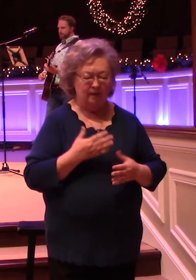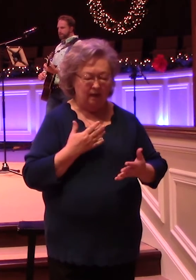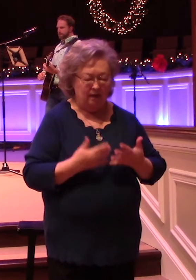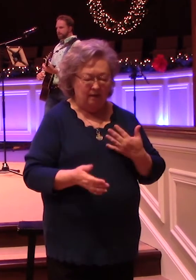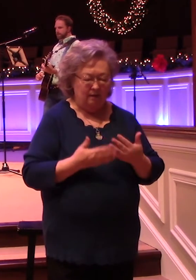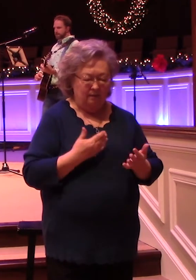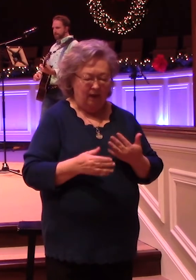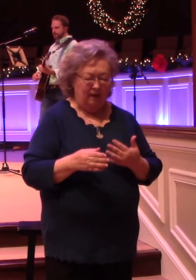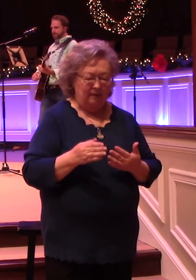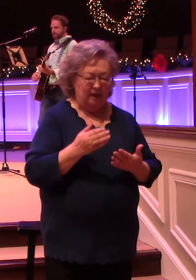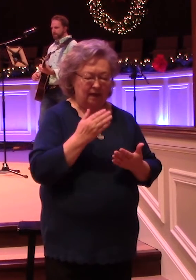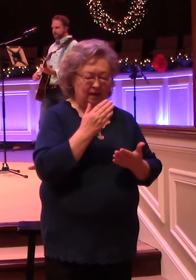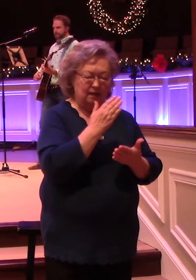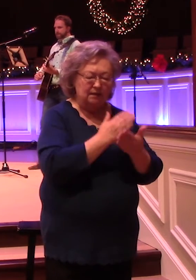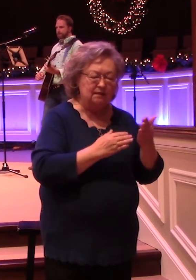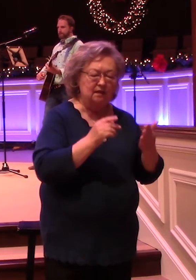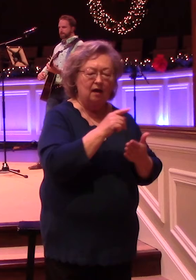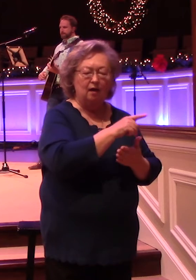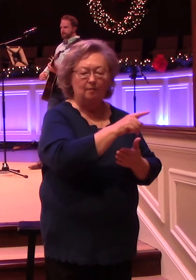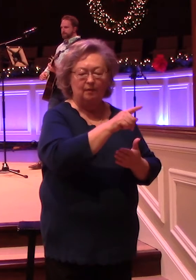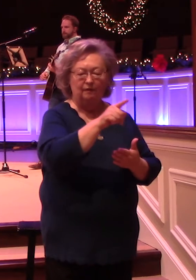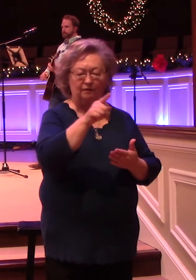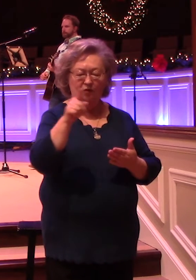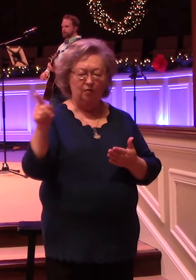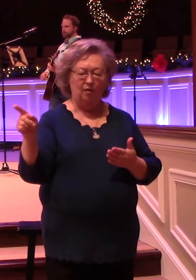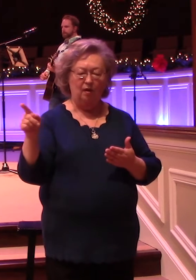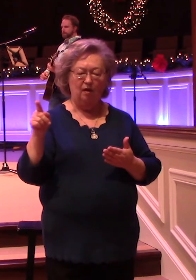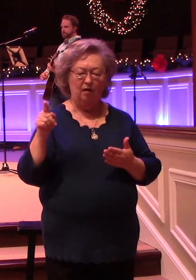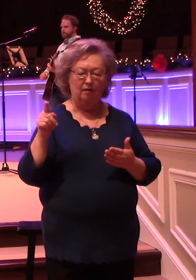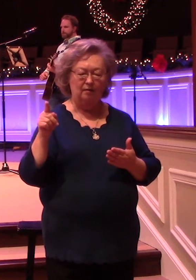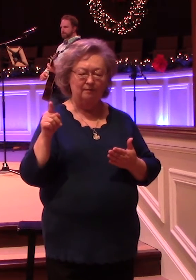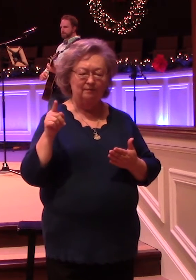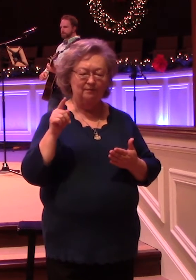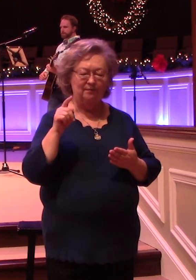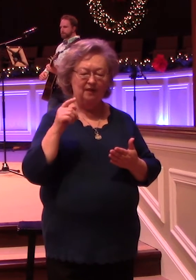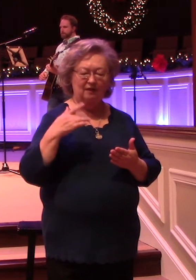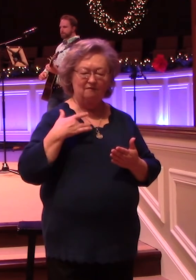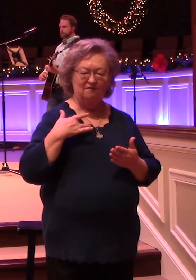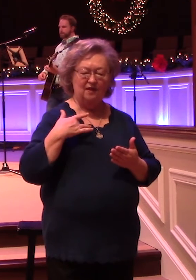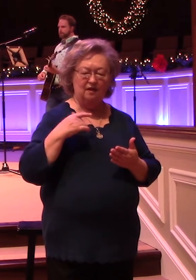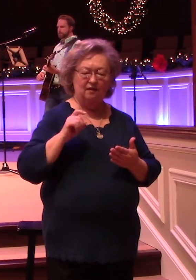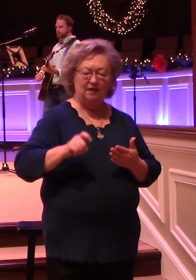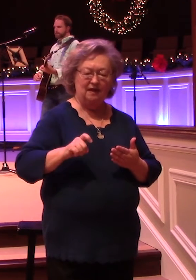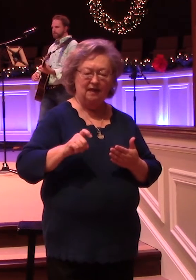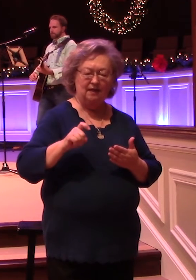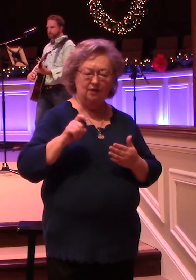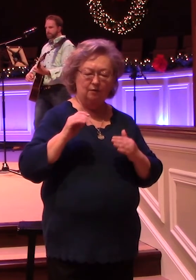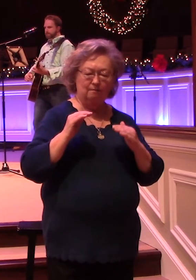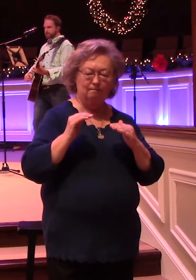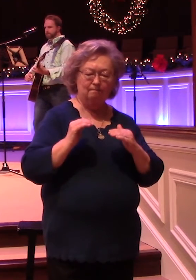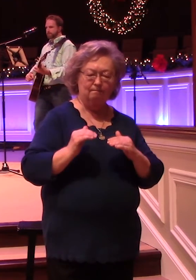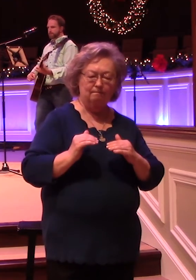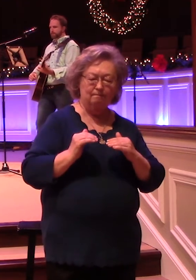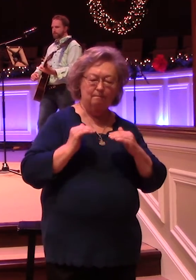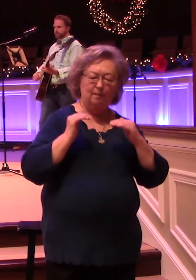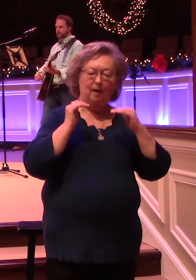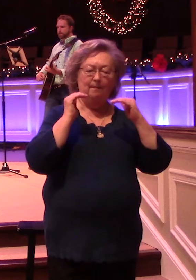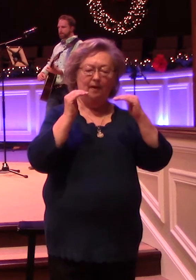There's another level of grace and generosity and service in your time and your talents and your treasure.